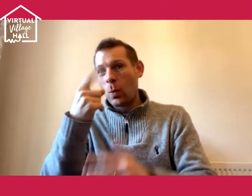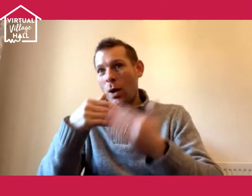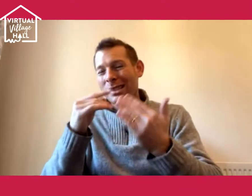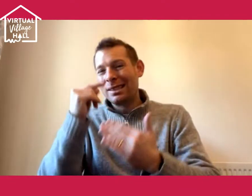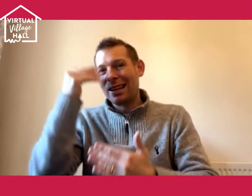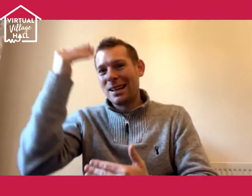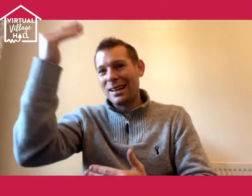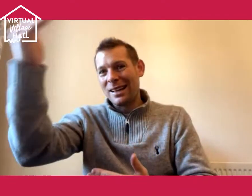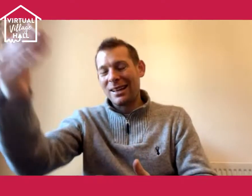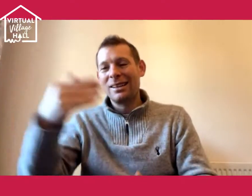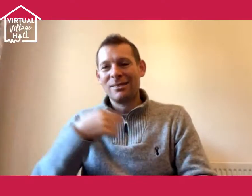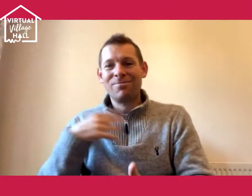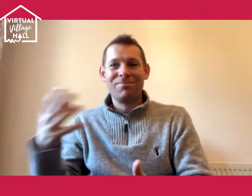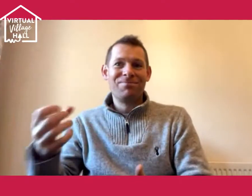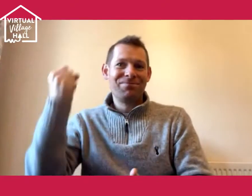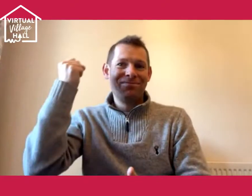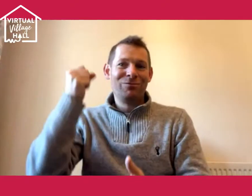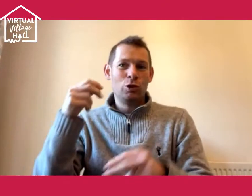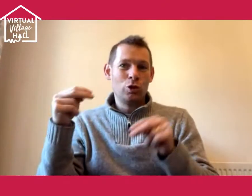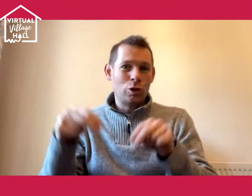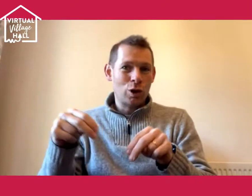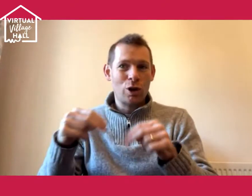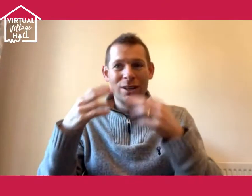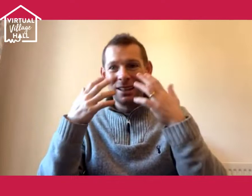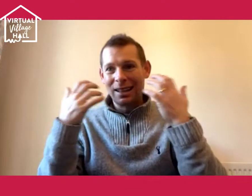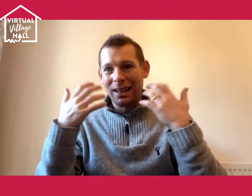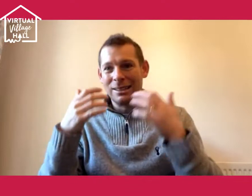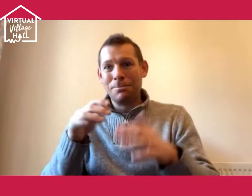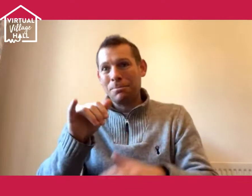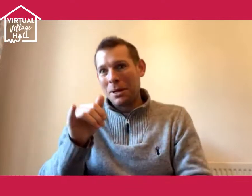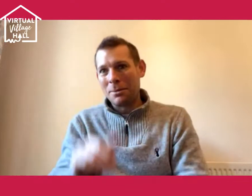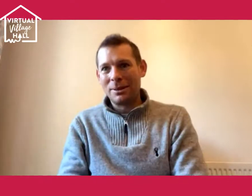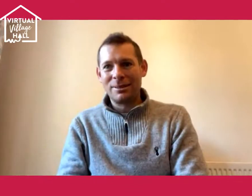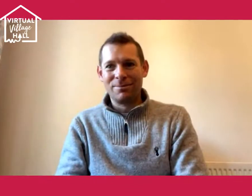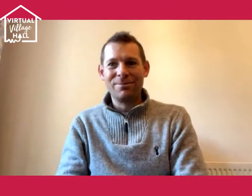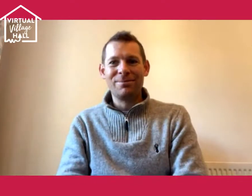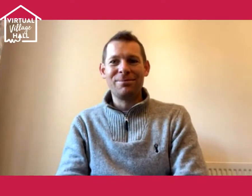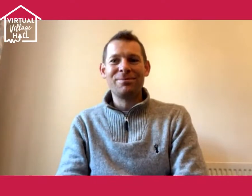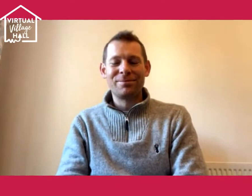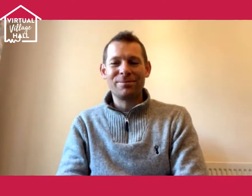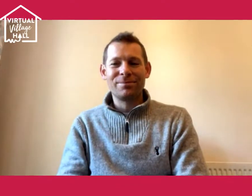maybe one day, we'll see. Maybe we'll get a dog or a cat.